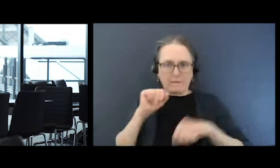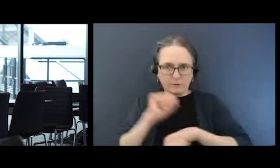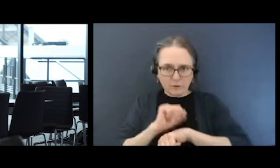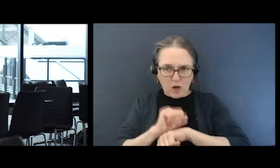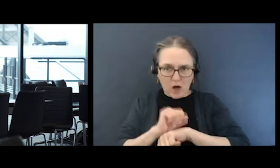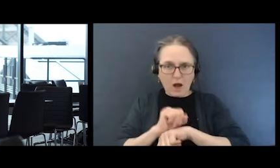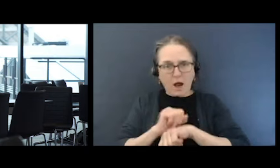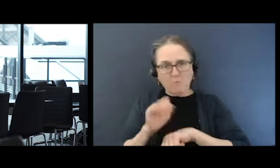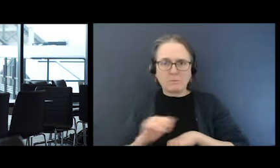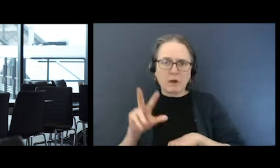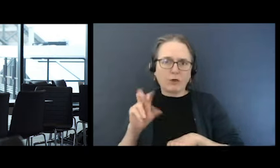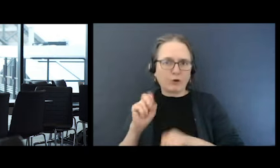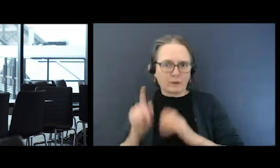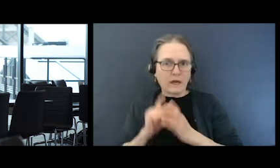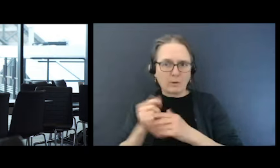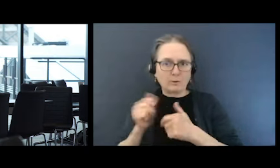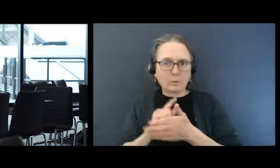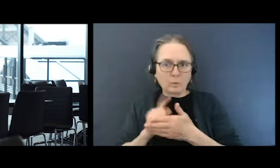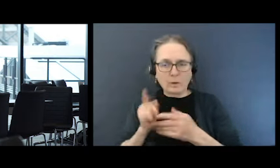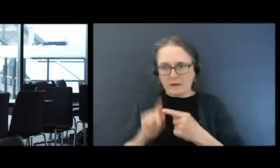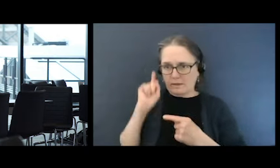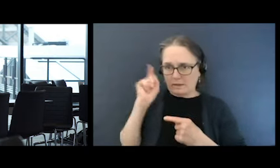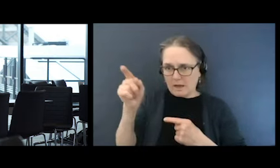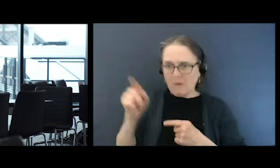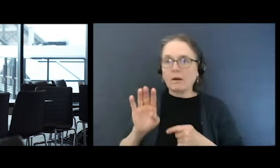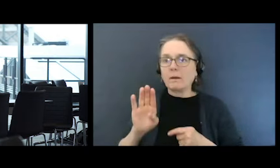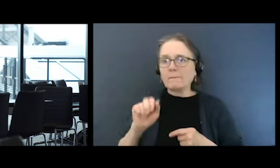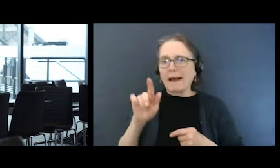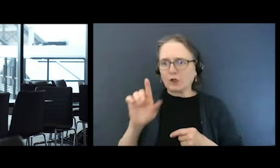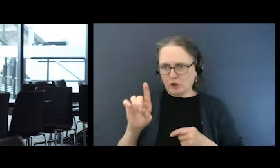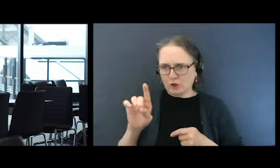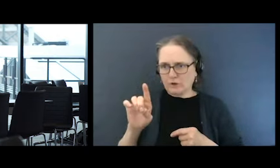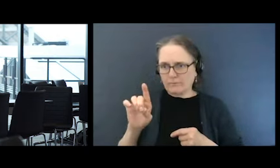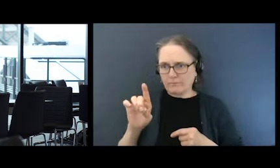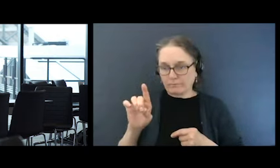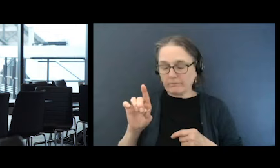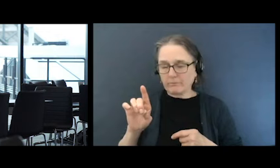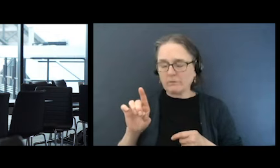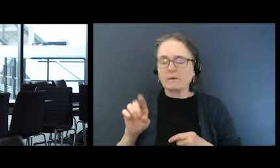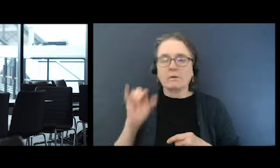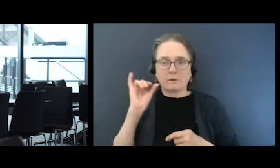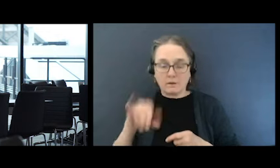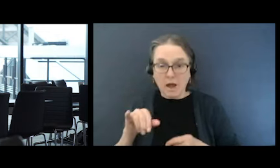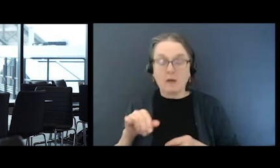And because of being, you know, kind of displaced by the city to the tiny house village in South Seattle,